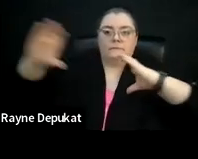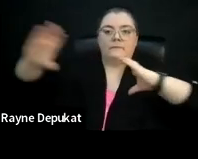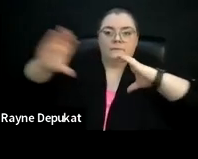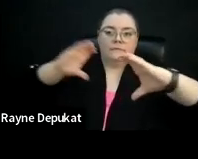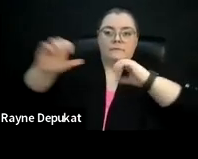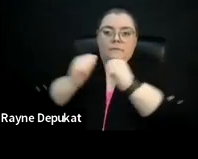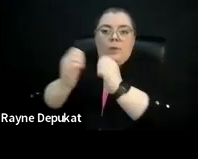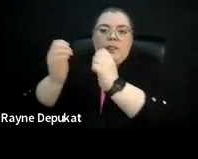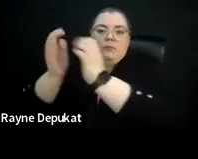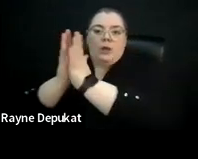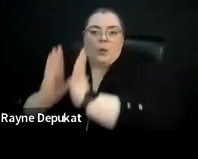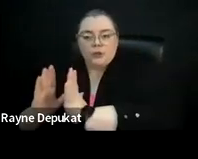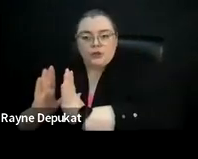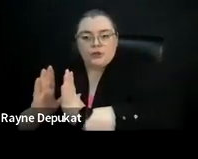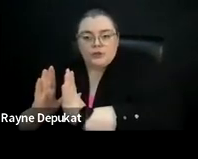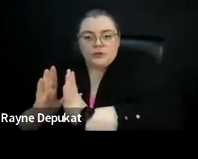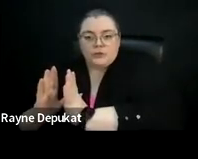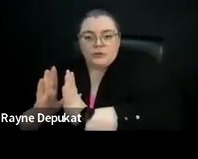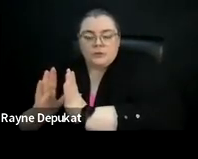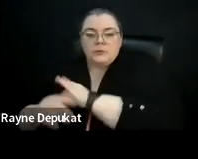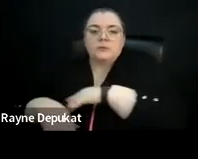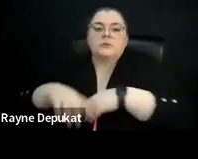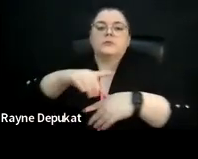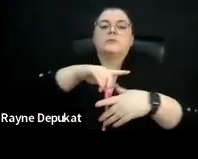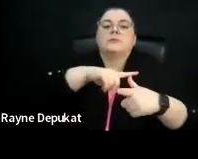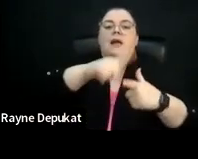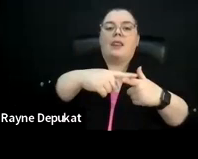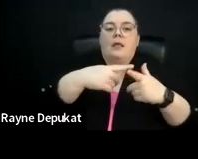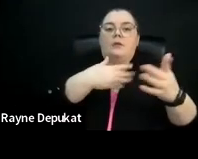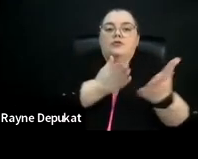So that's the idea that we're speaking of in terms of communication with the requesters.